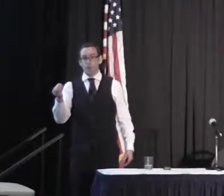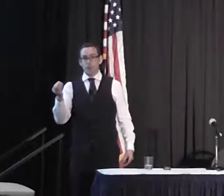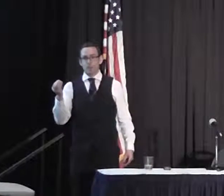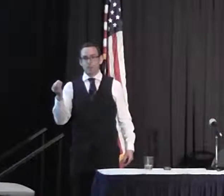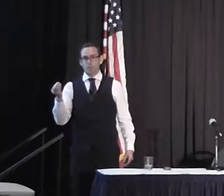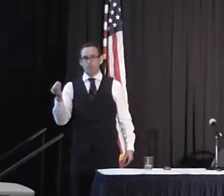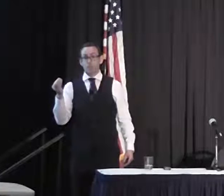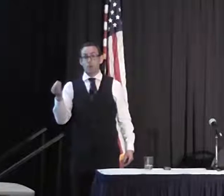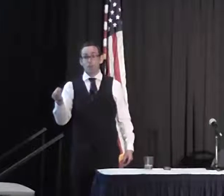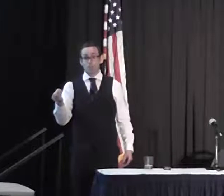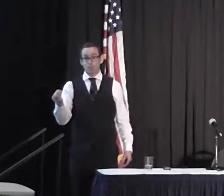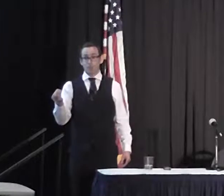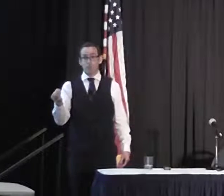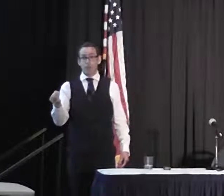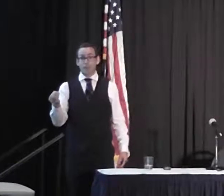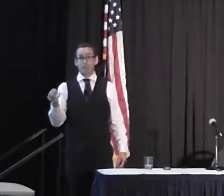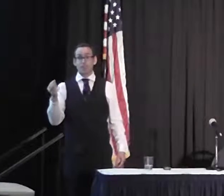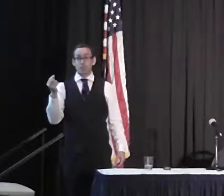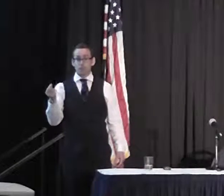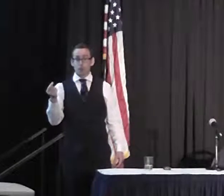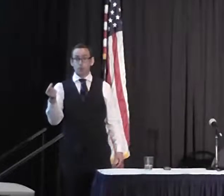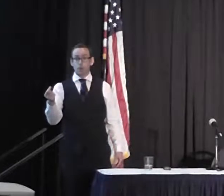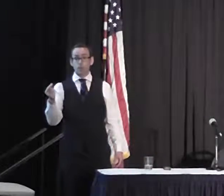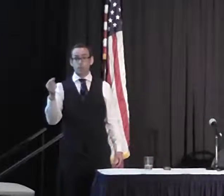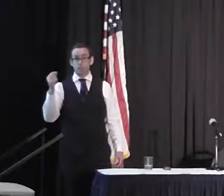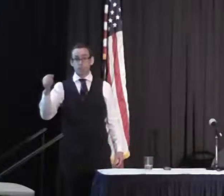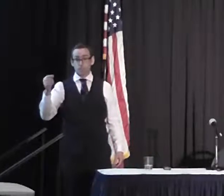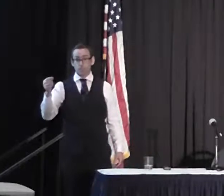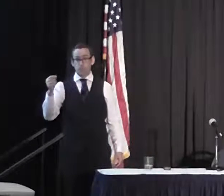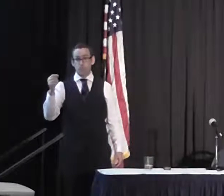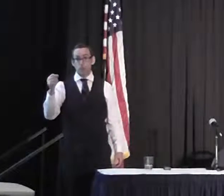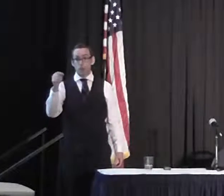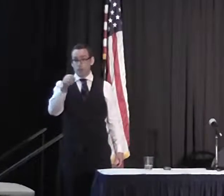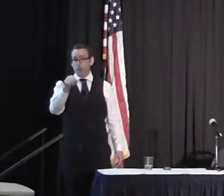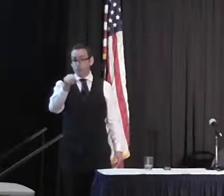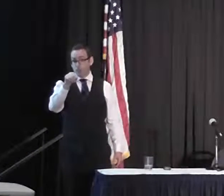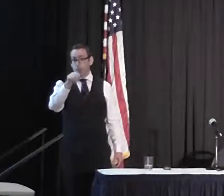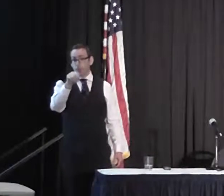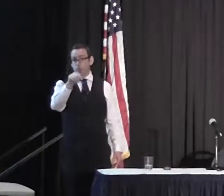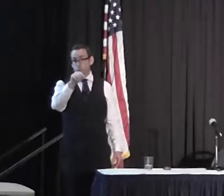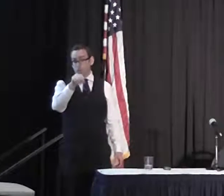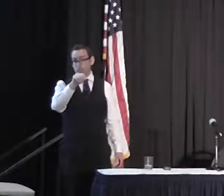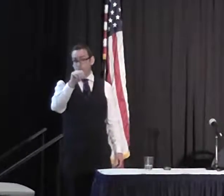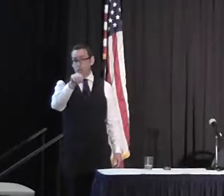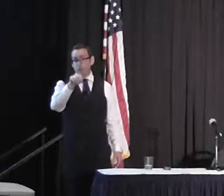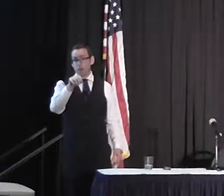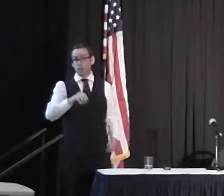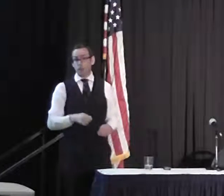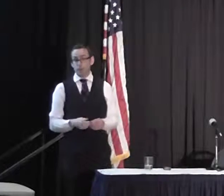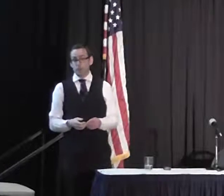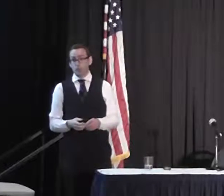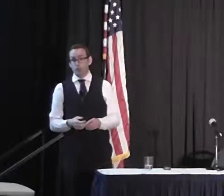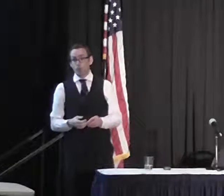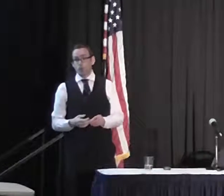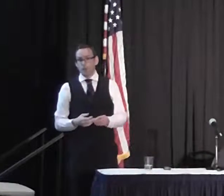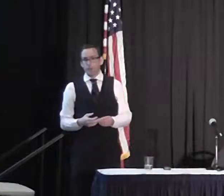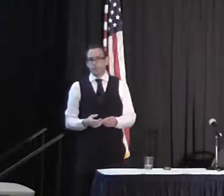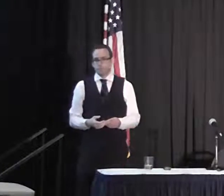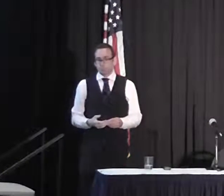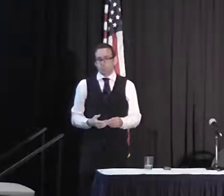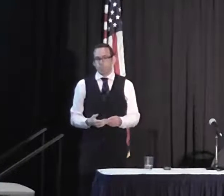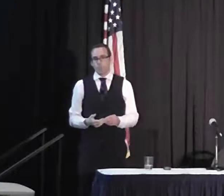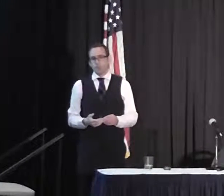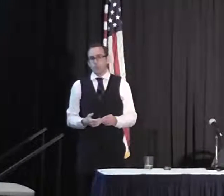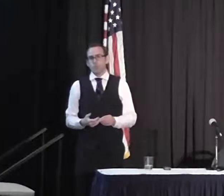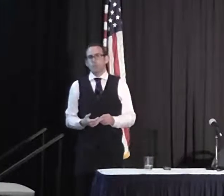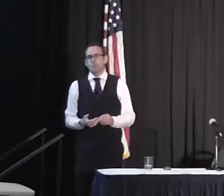benchmark and basically punting on the fact that lower prices are going to continue, at least on a localized basis, at Henry Hub there. And so